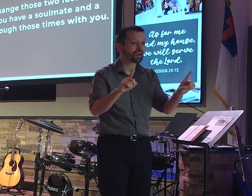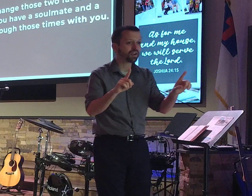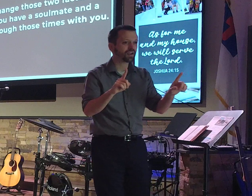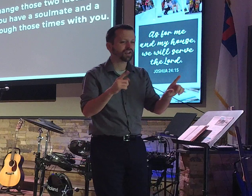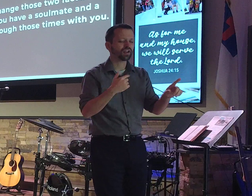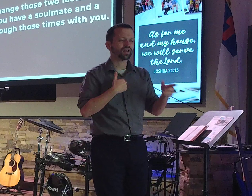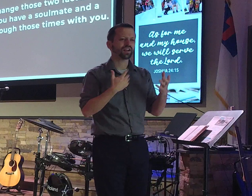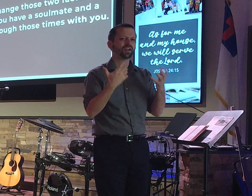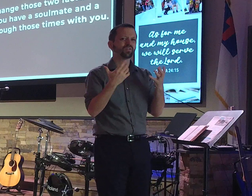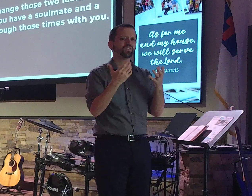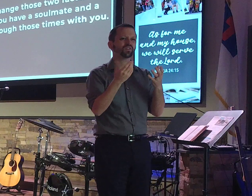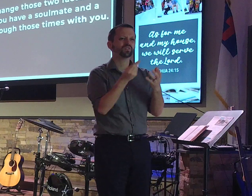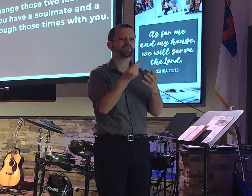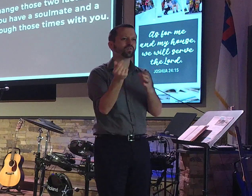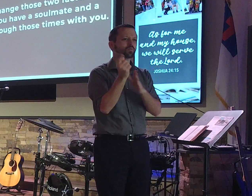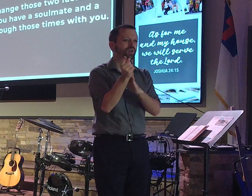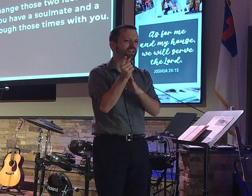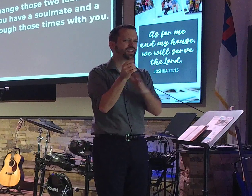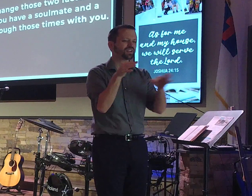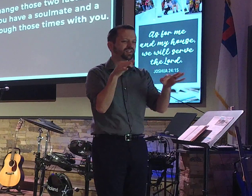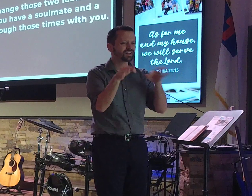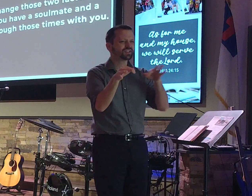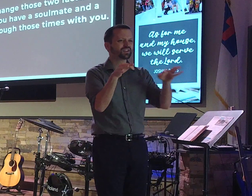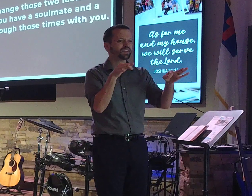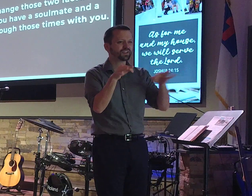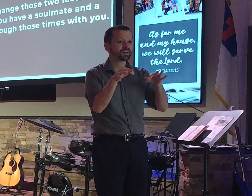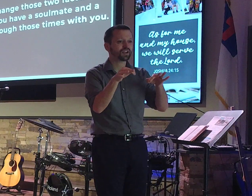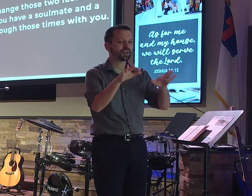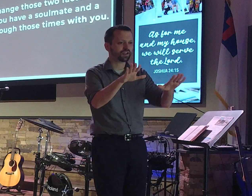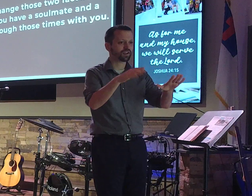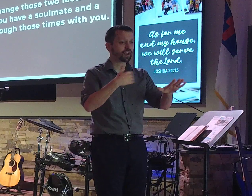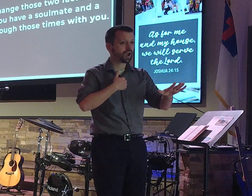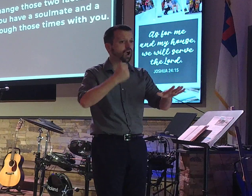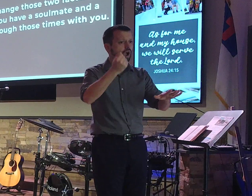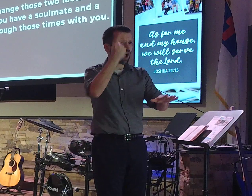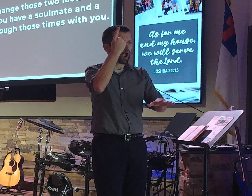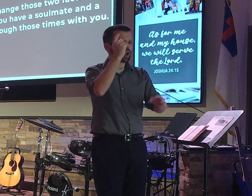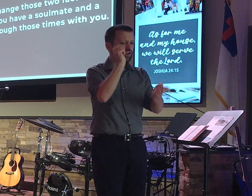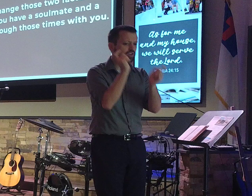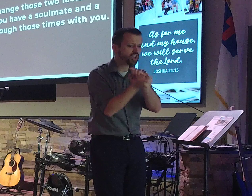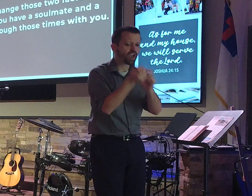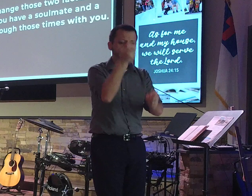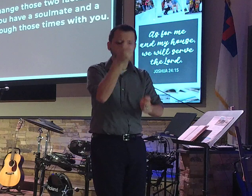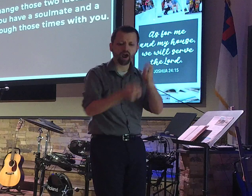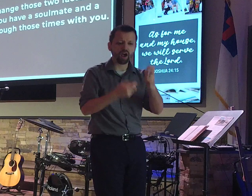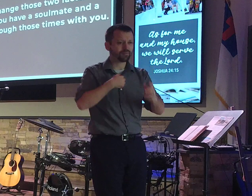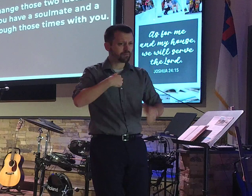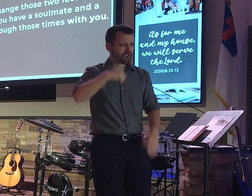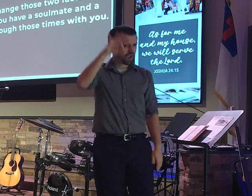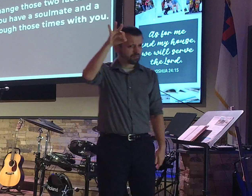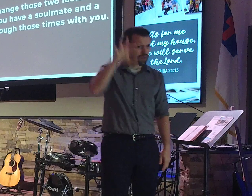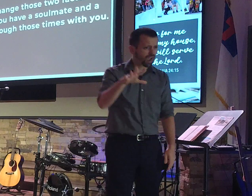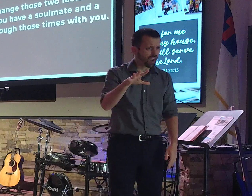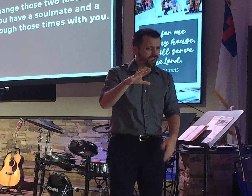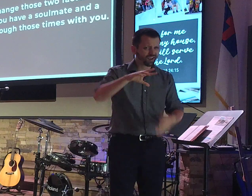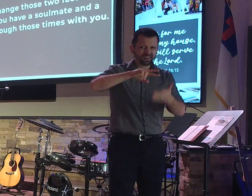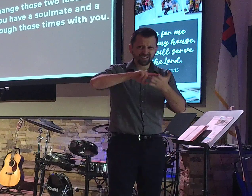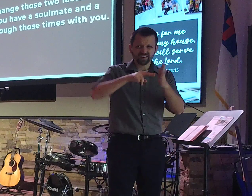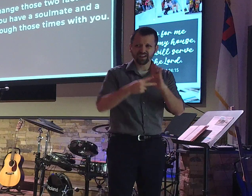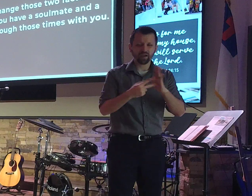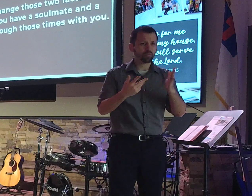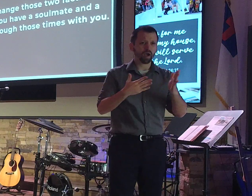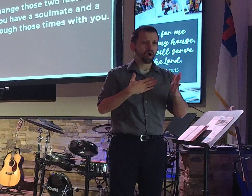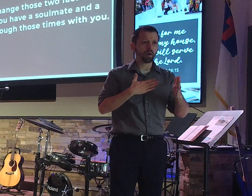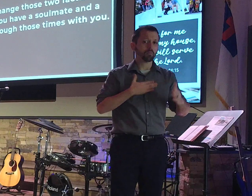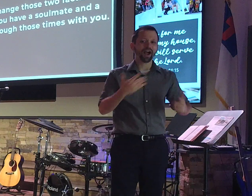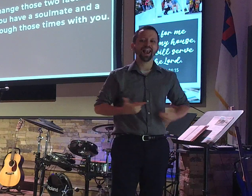minutes to let you know that, hey, we know something about change and trials. Just because you're a pastor doesn't mean that you lead some